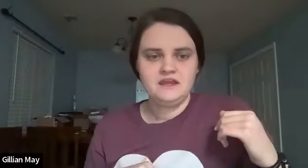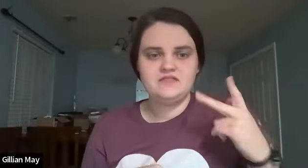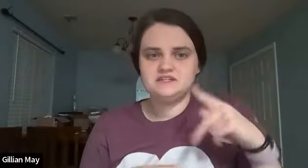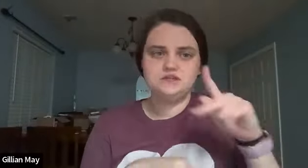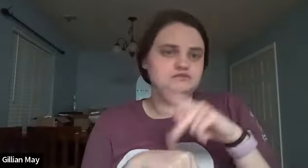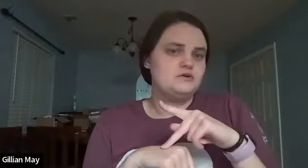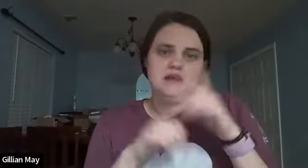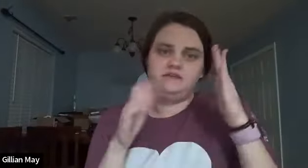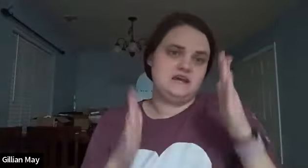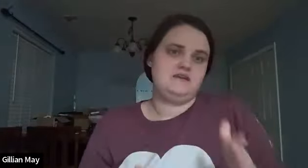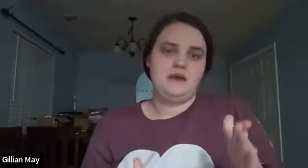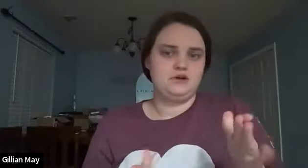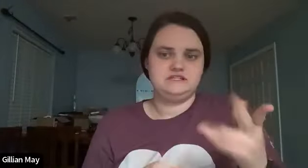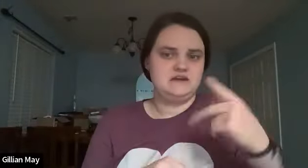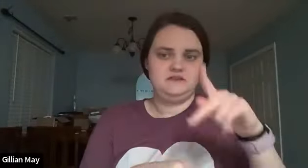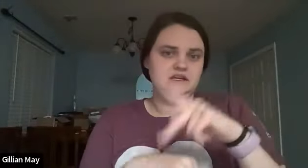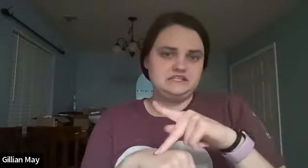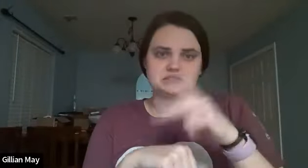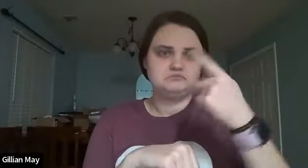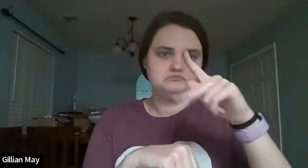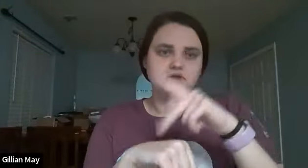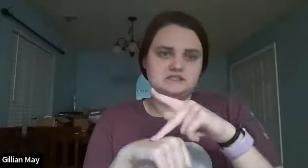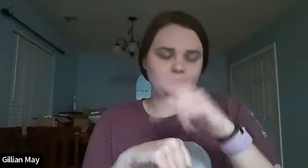And this one, you don't have to add that person at the end. It's just principal.